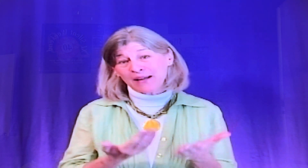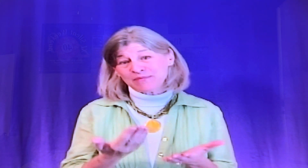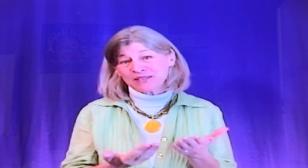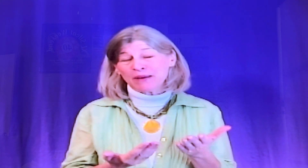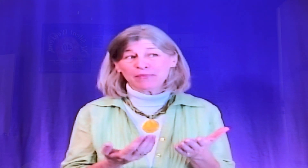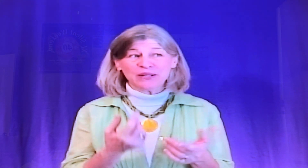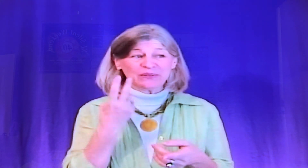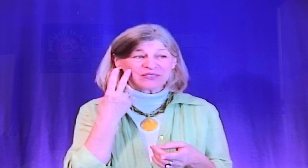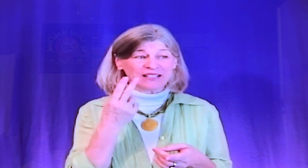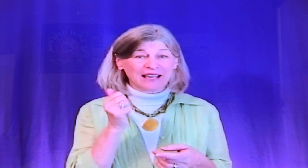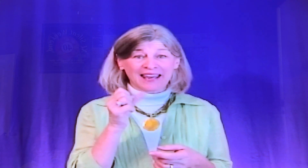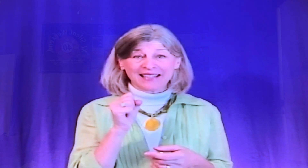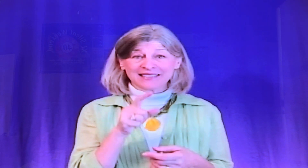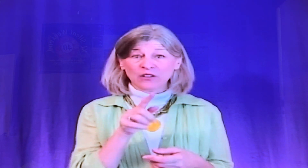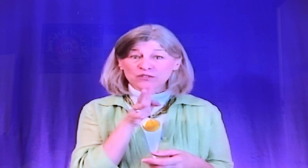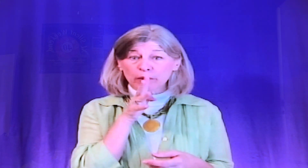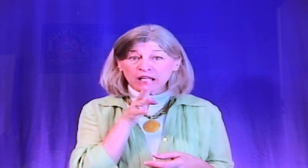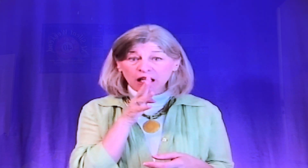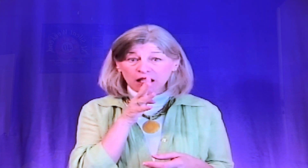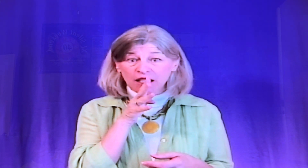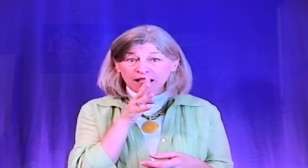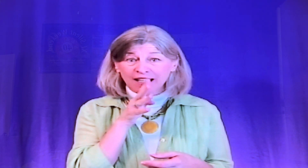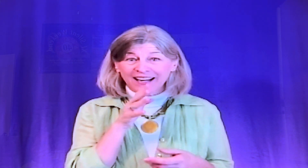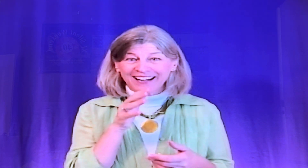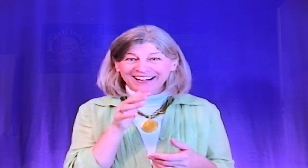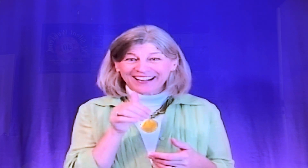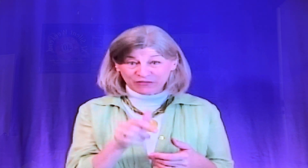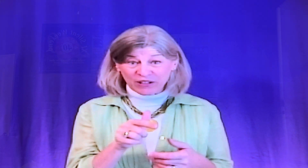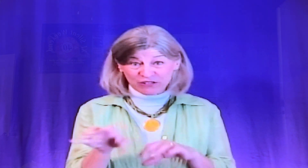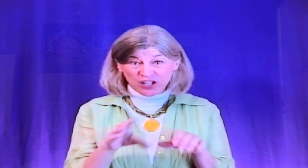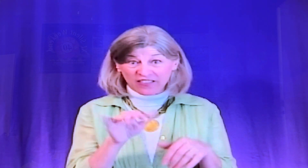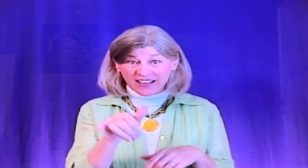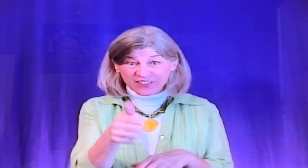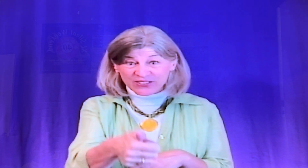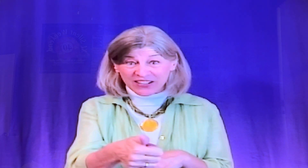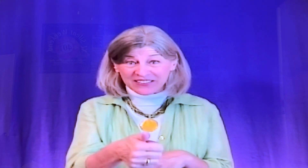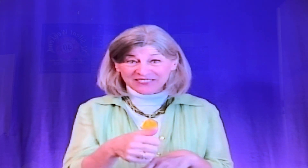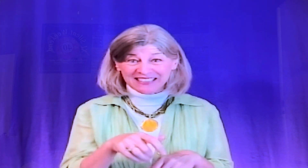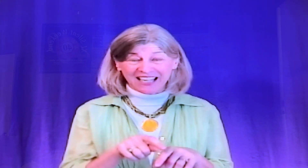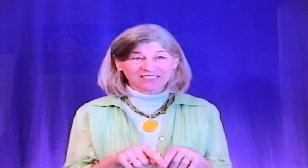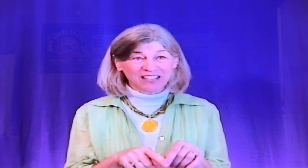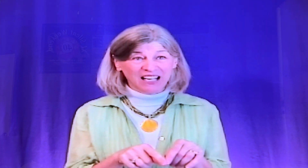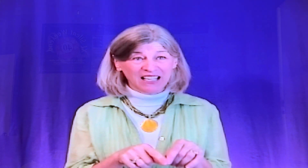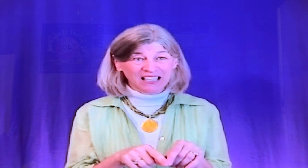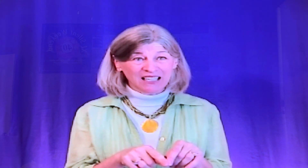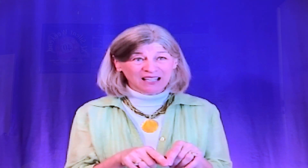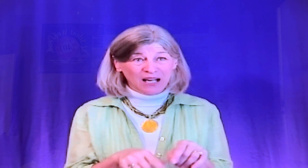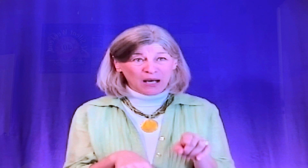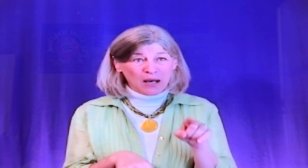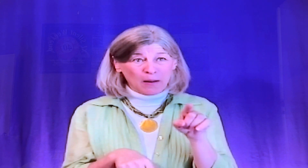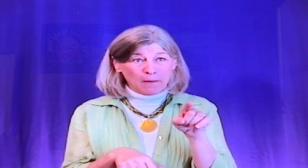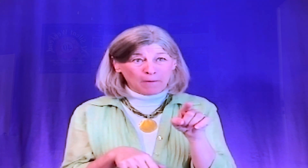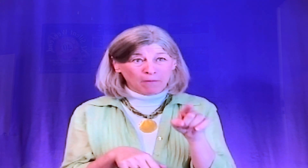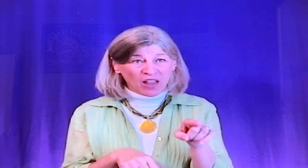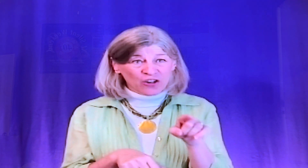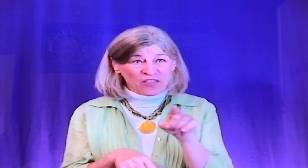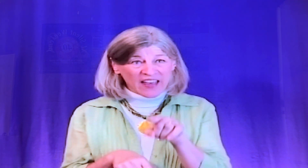Sometimes maybe you see ASL speak. Have you ever done that yourself? Kind of like, mother